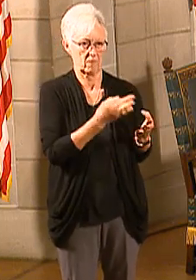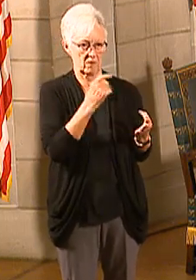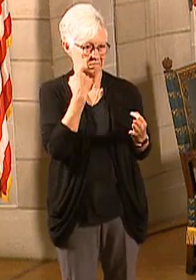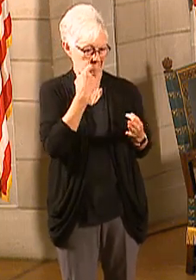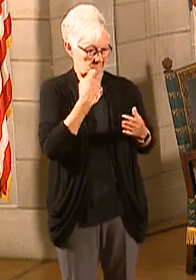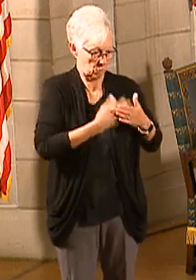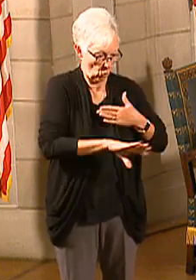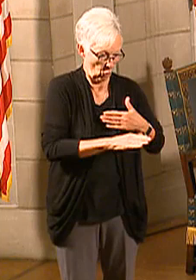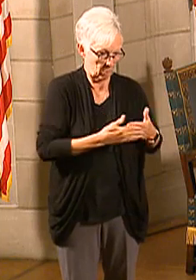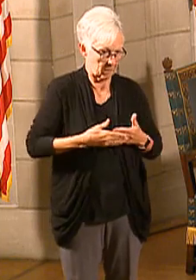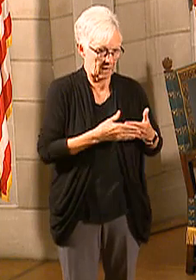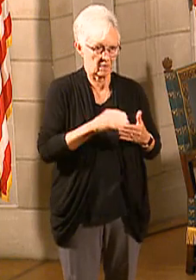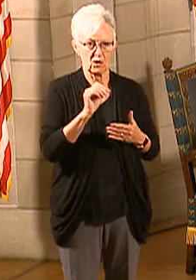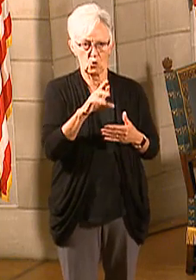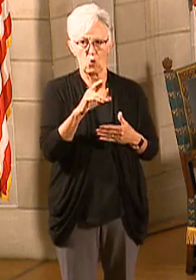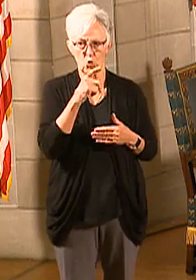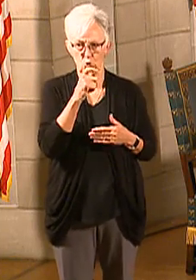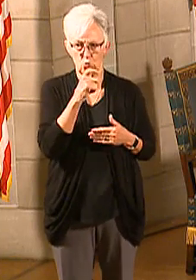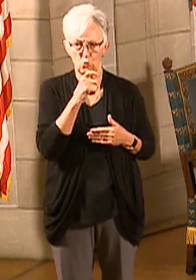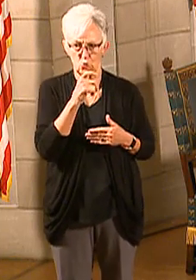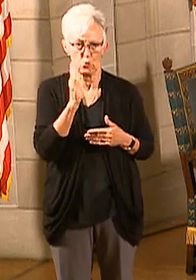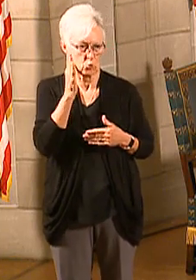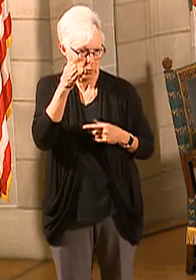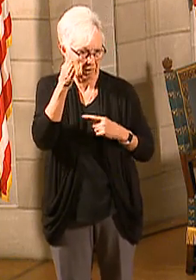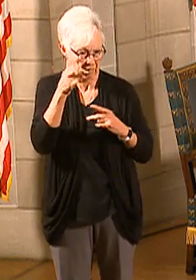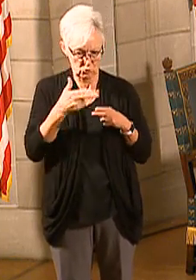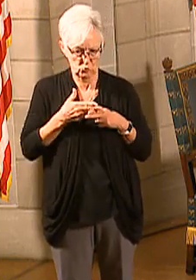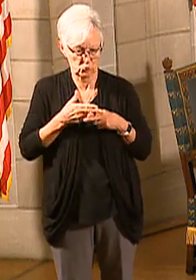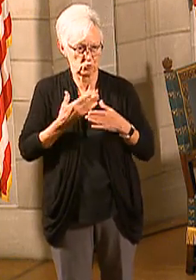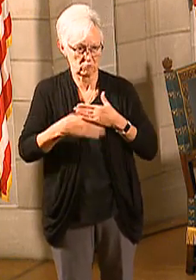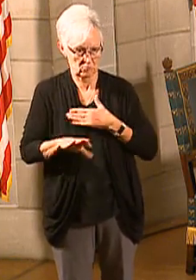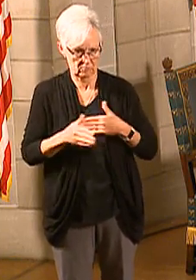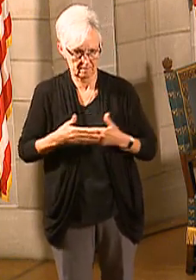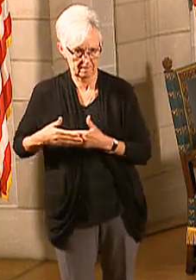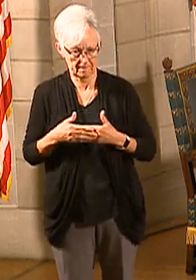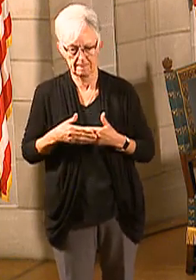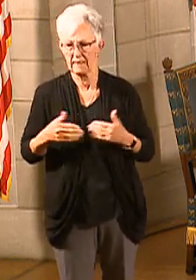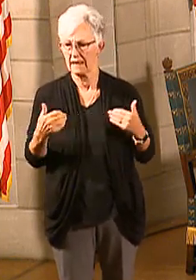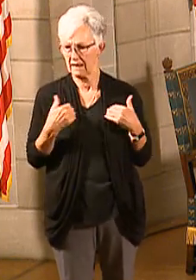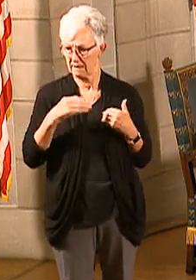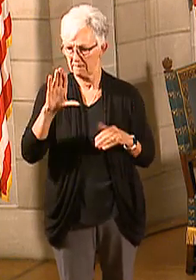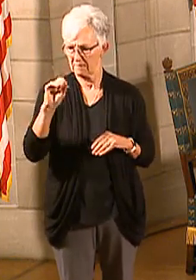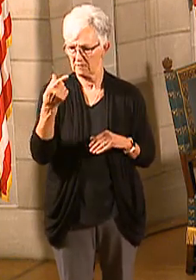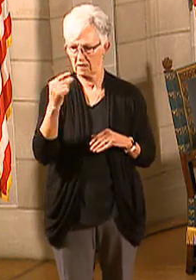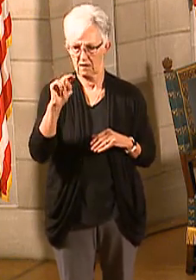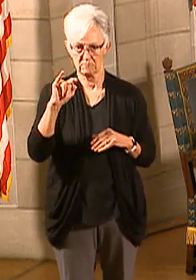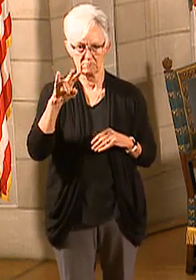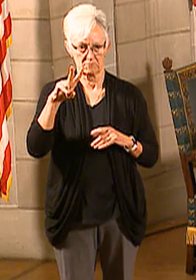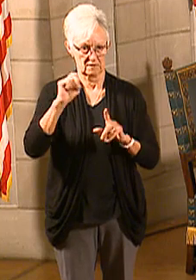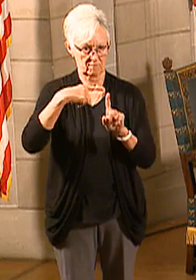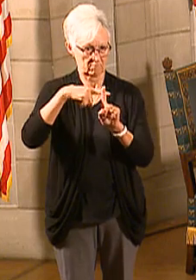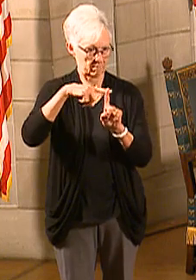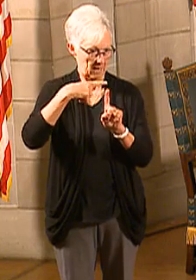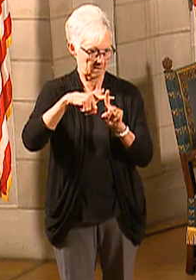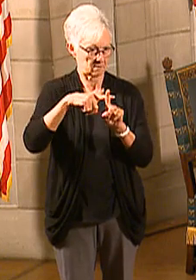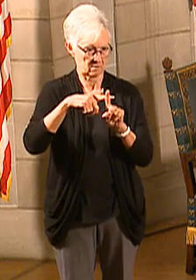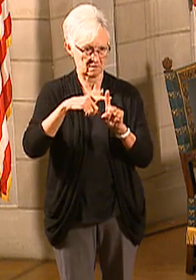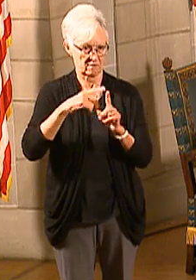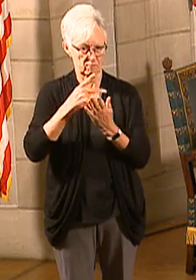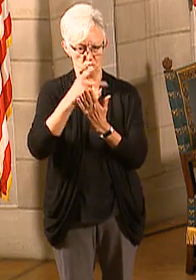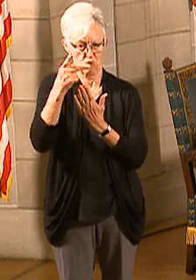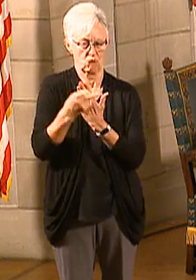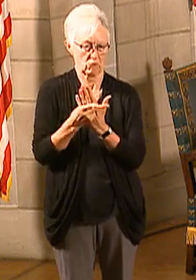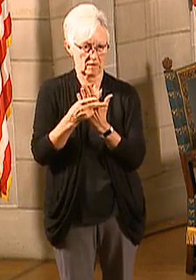maltreatment. We have trauma-focused cognitive behavioral therapy launching, which is a therapeutic program for children